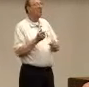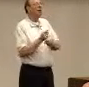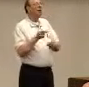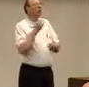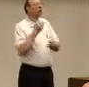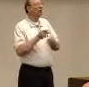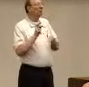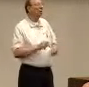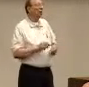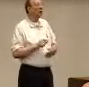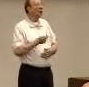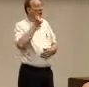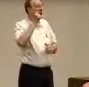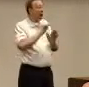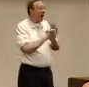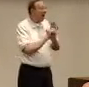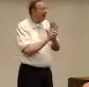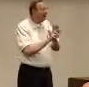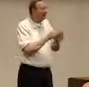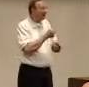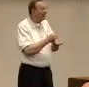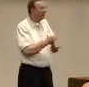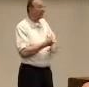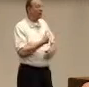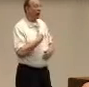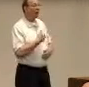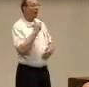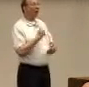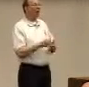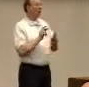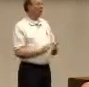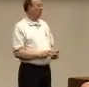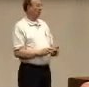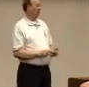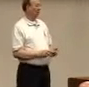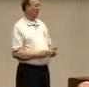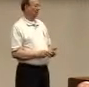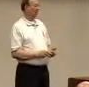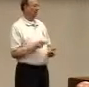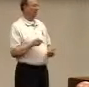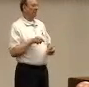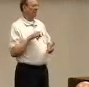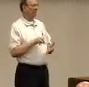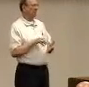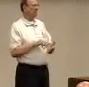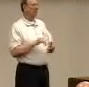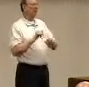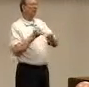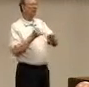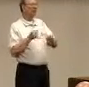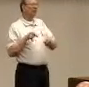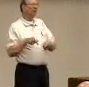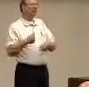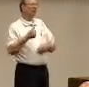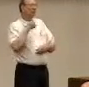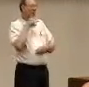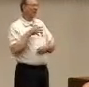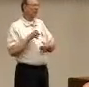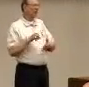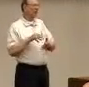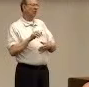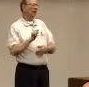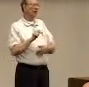things. Because it made her a good person. Her identity was based on being a good person. And so they started studying. Jennifer